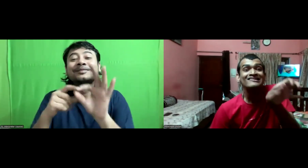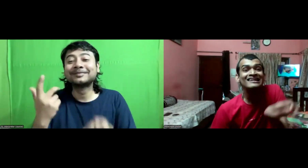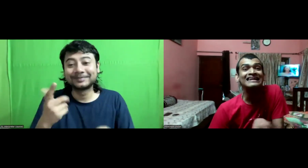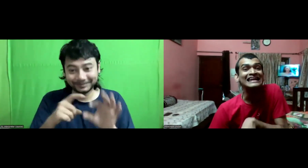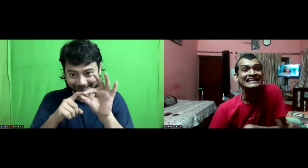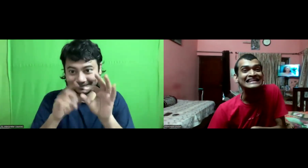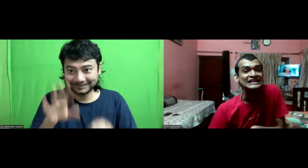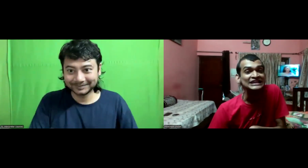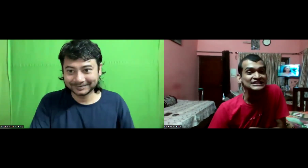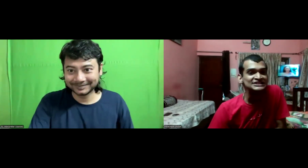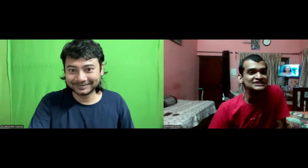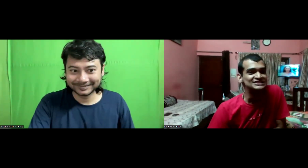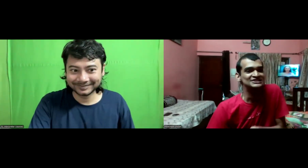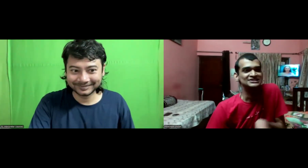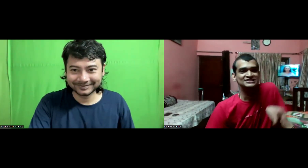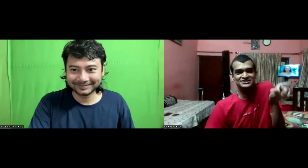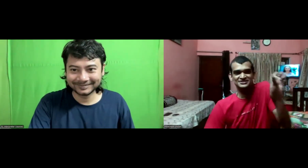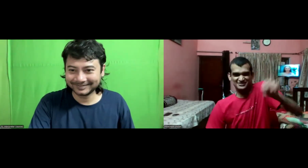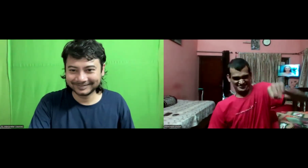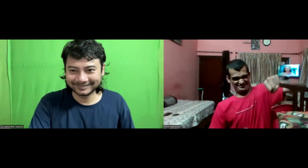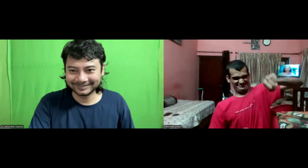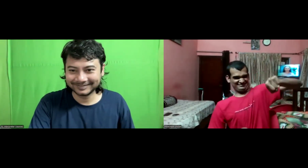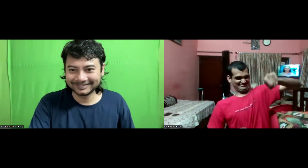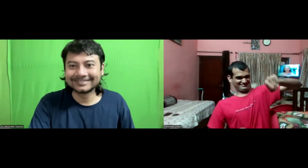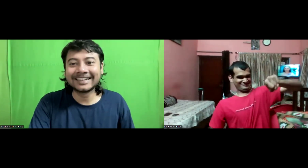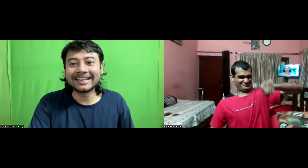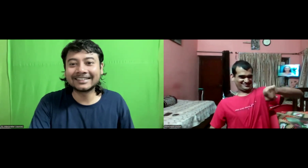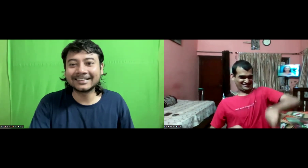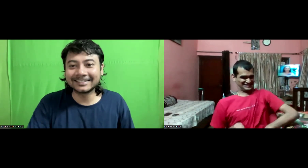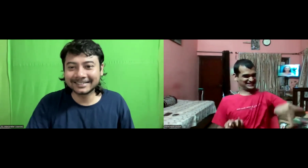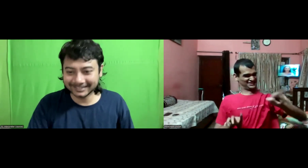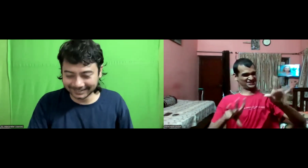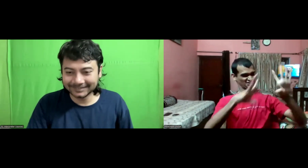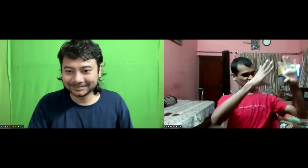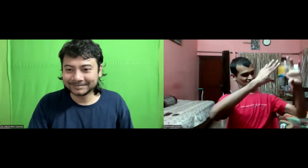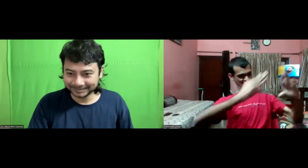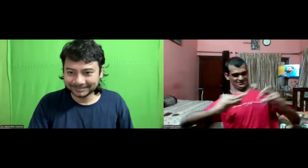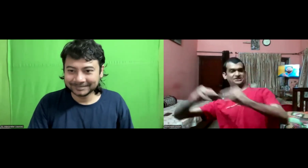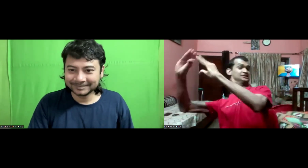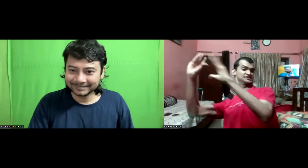Yes.